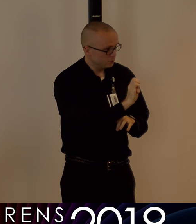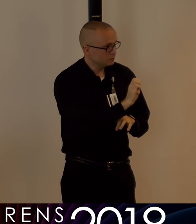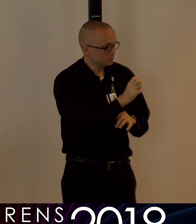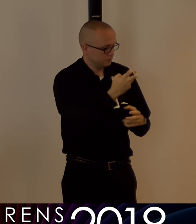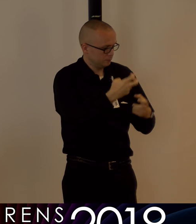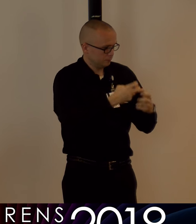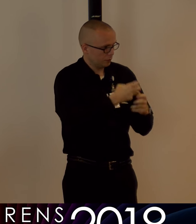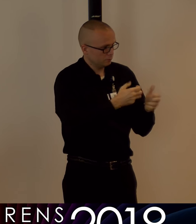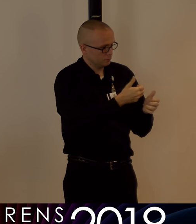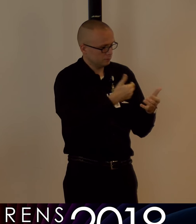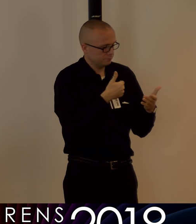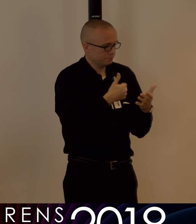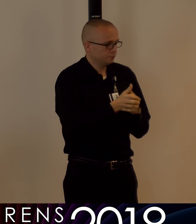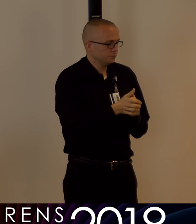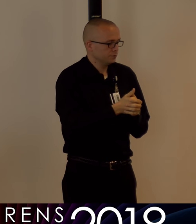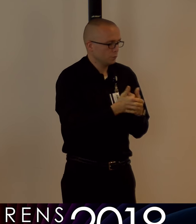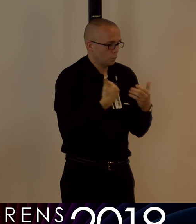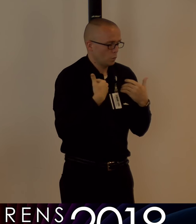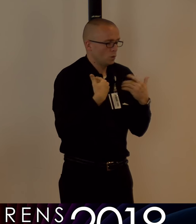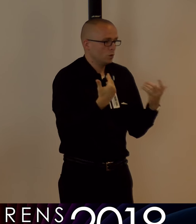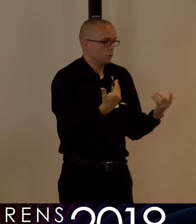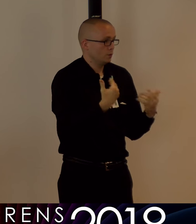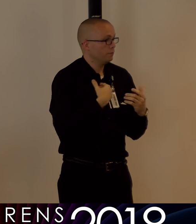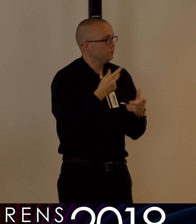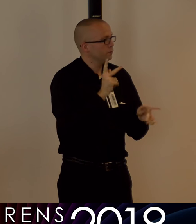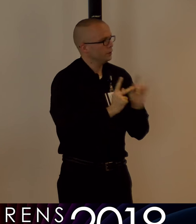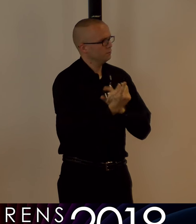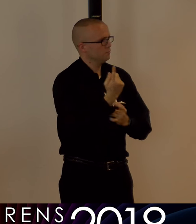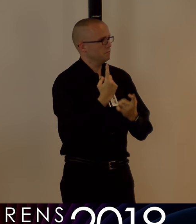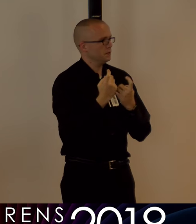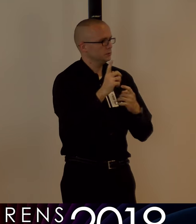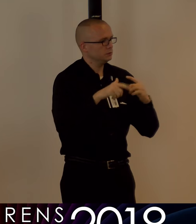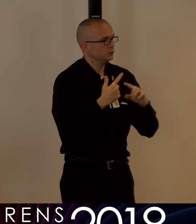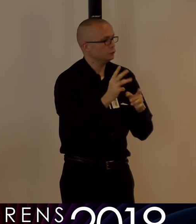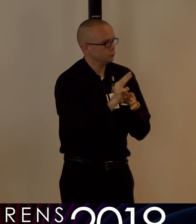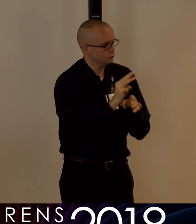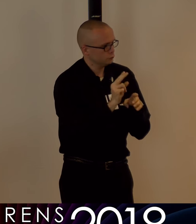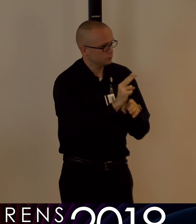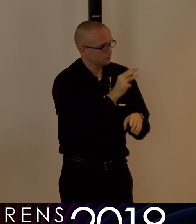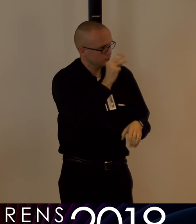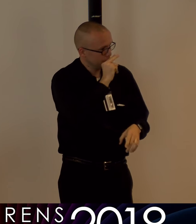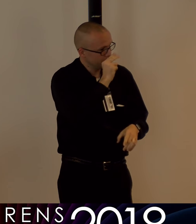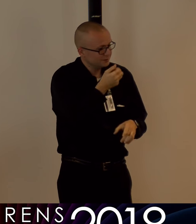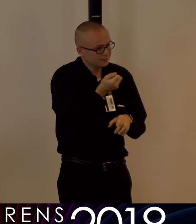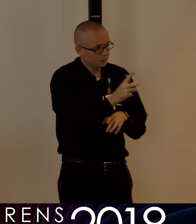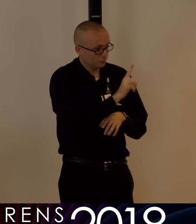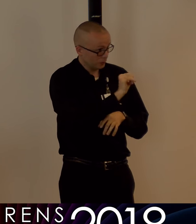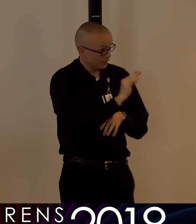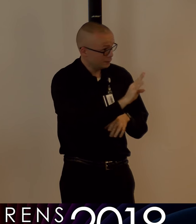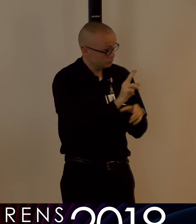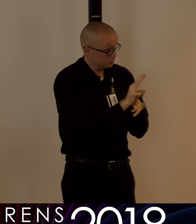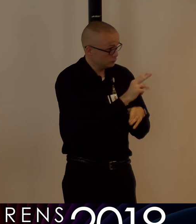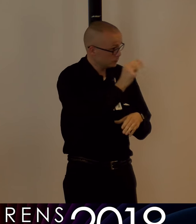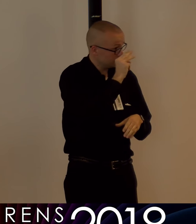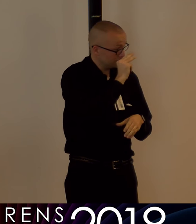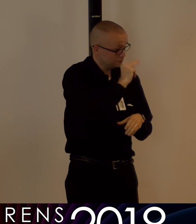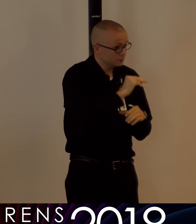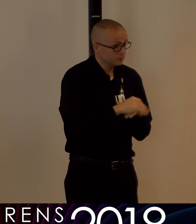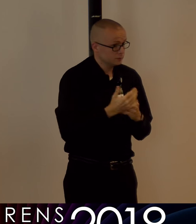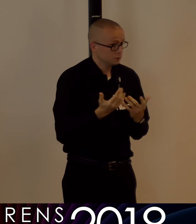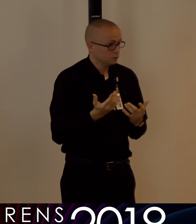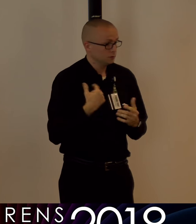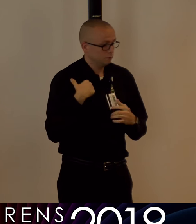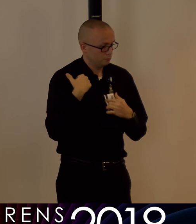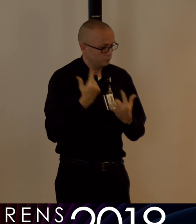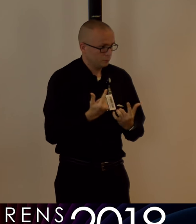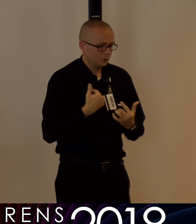as well understood. We had people asking us about use of our mice. Several labs have used our mice to specifically study the immune